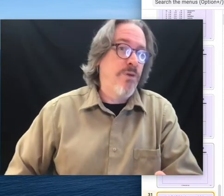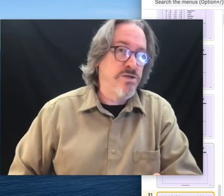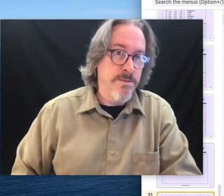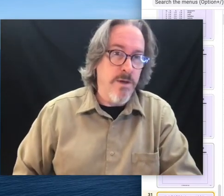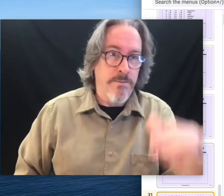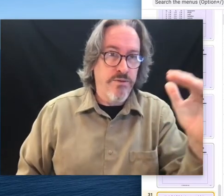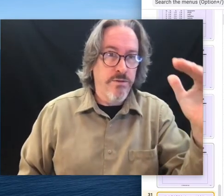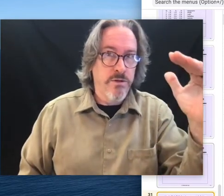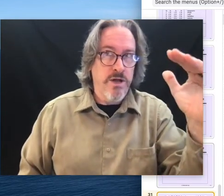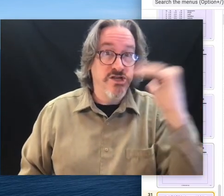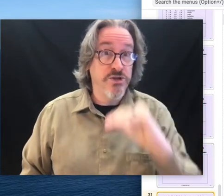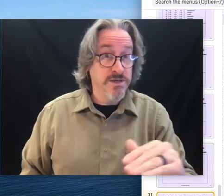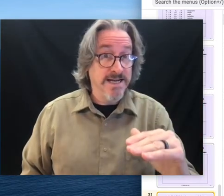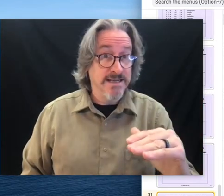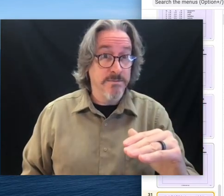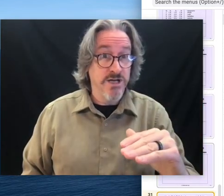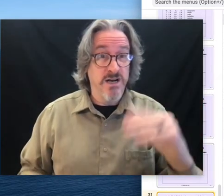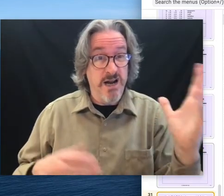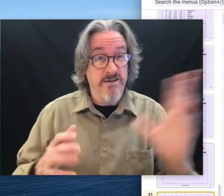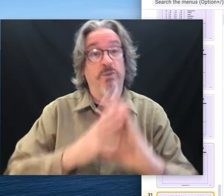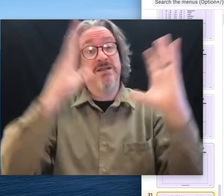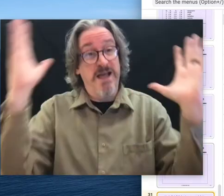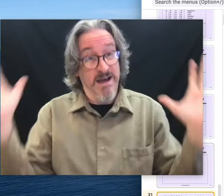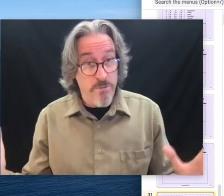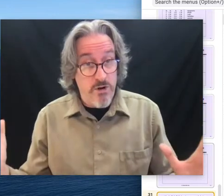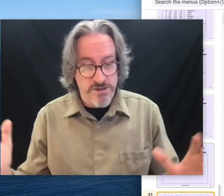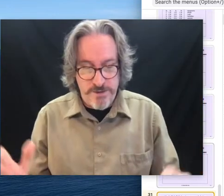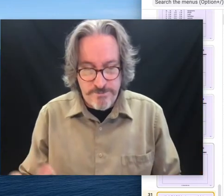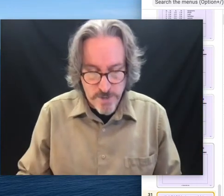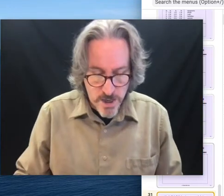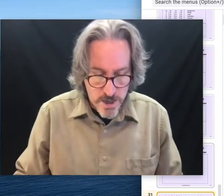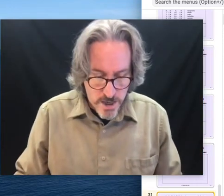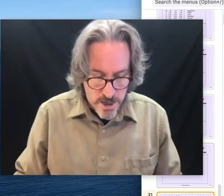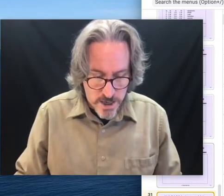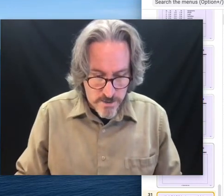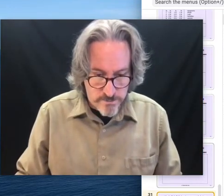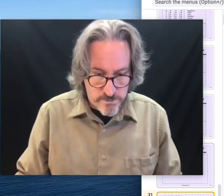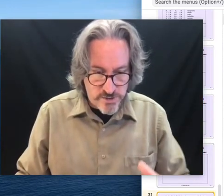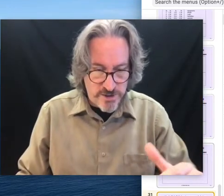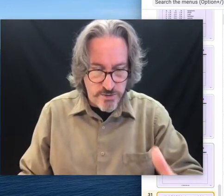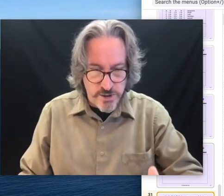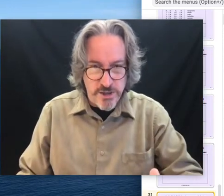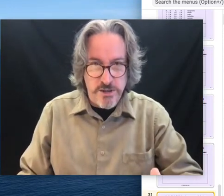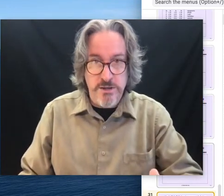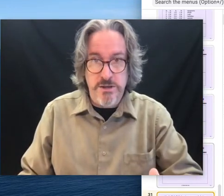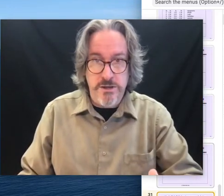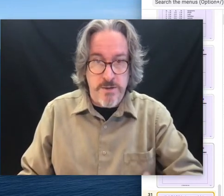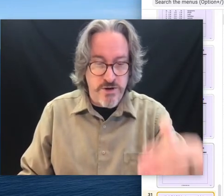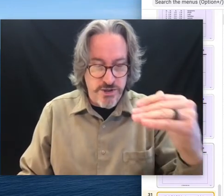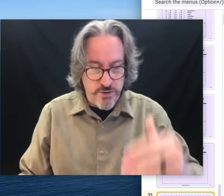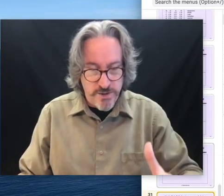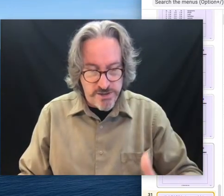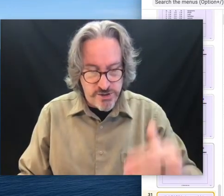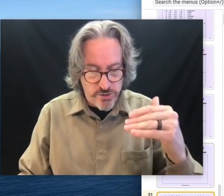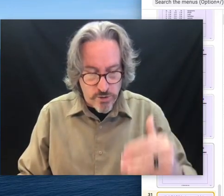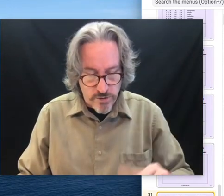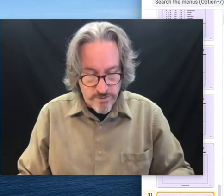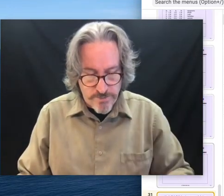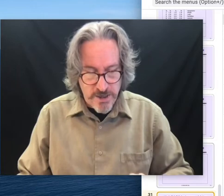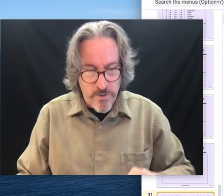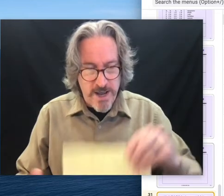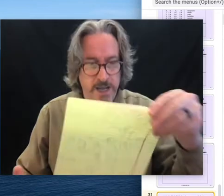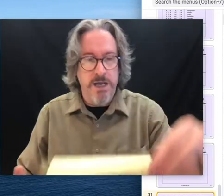can post them up as soon as I get them done and not have to wait till I have them all done. So I'll do the comprehension quiz, the